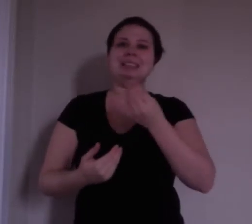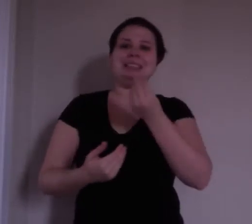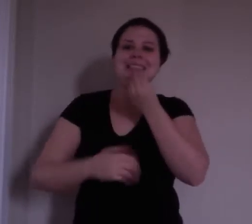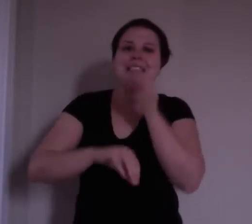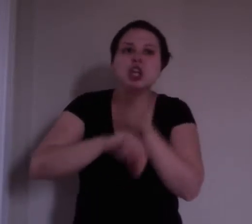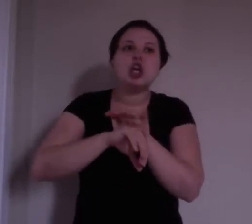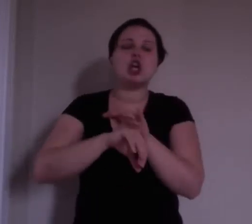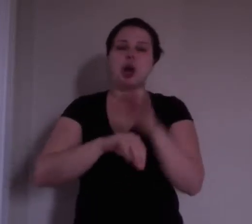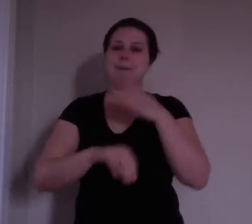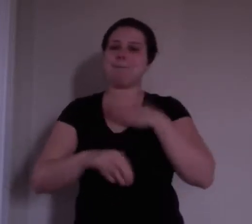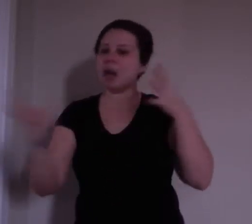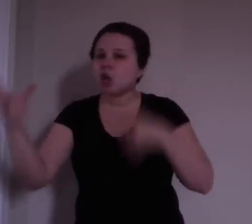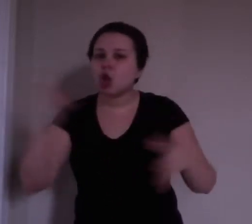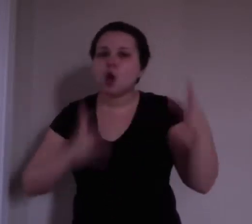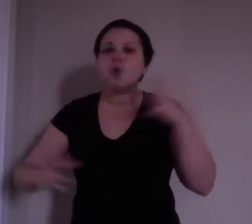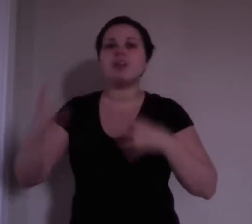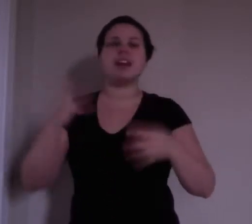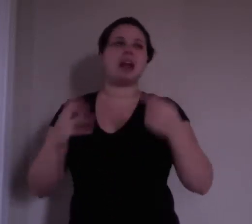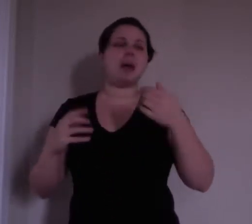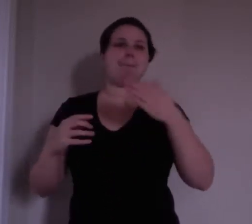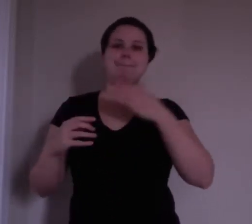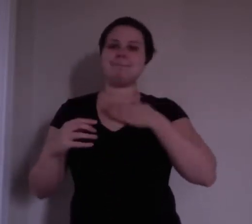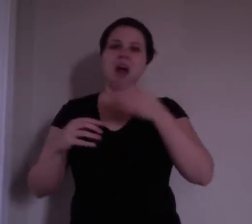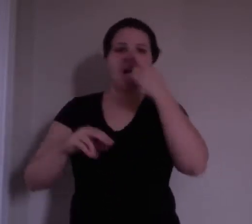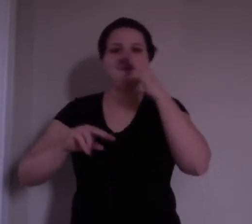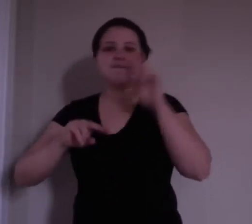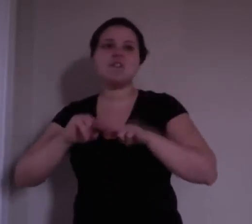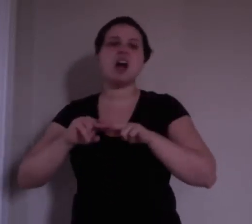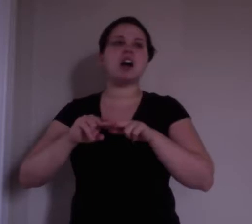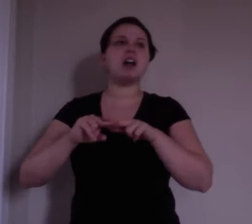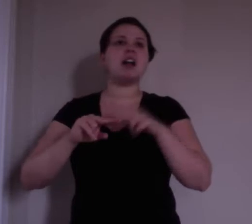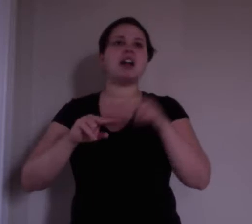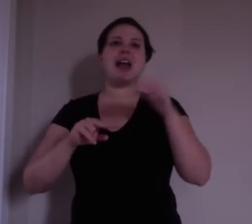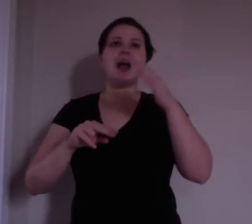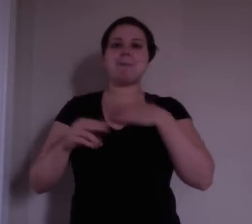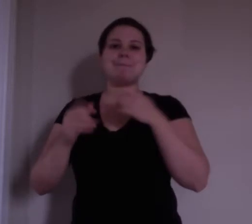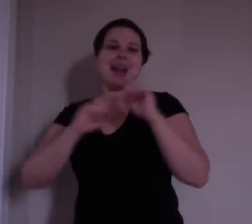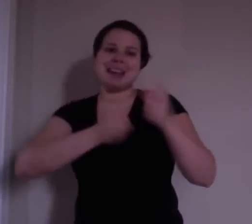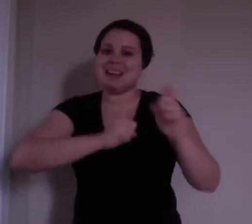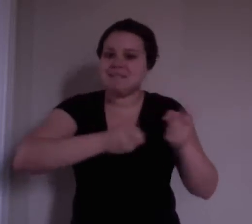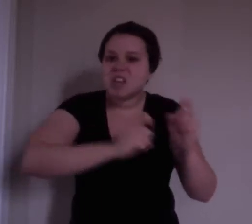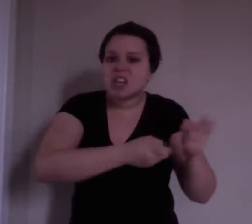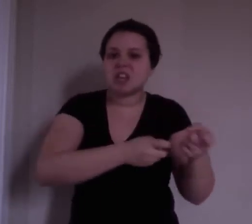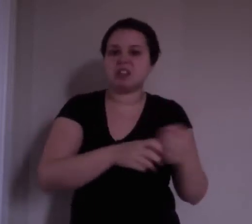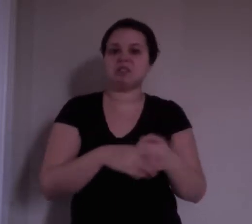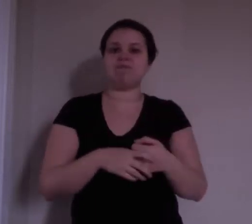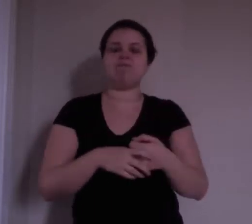my entertainment, and my well-intentioned charitable contributions. I stood in